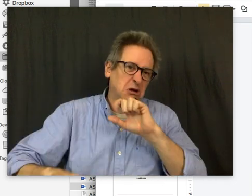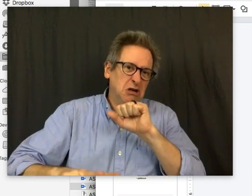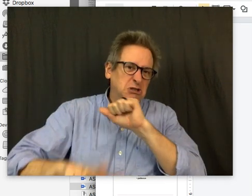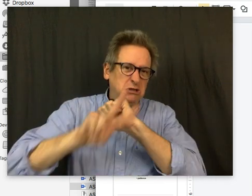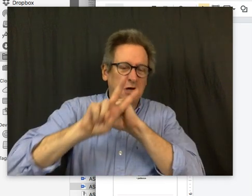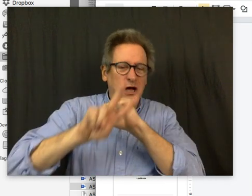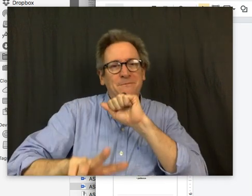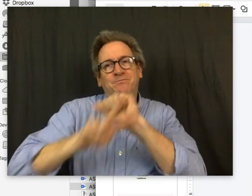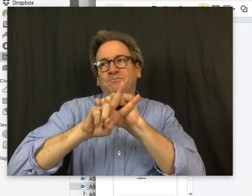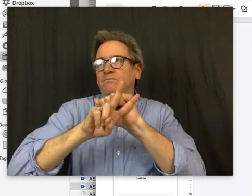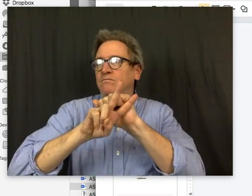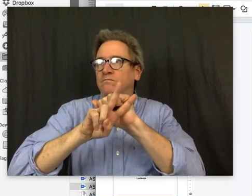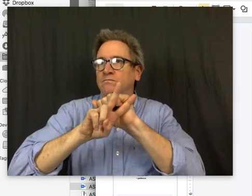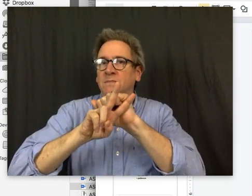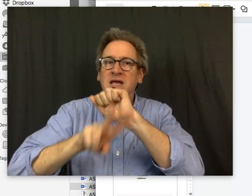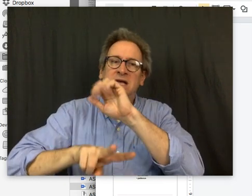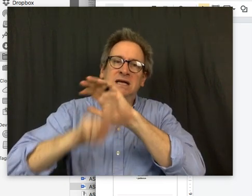stupid.